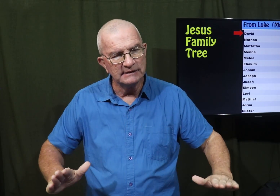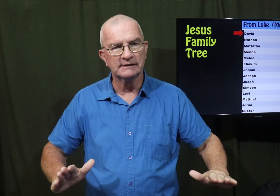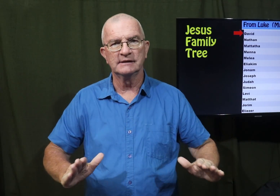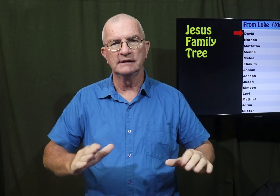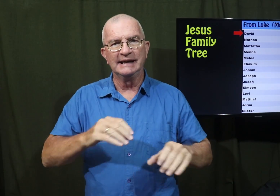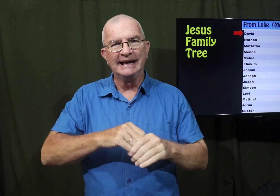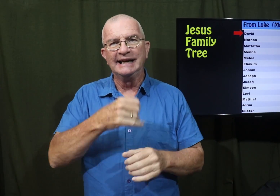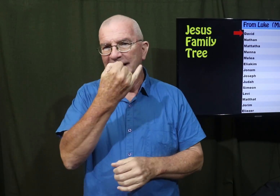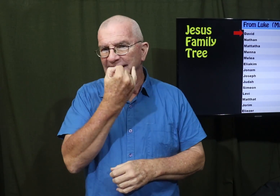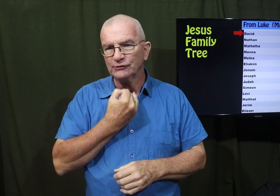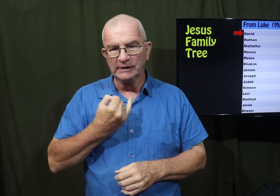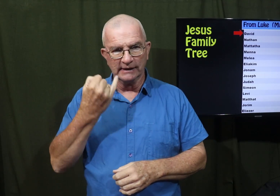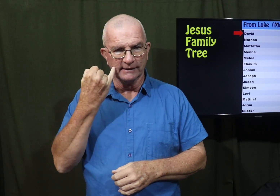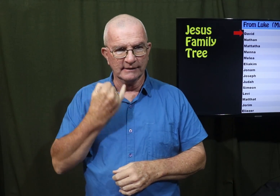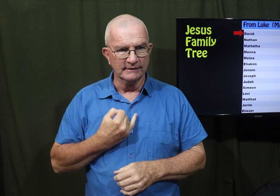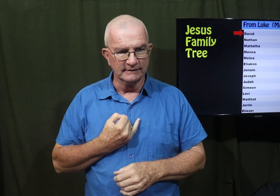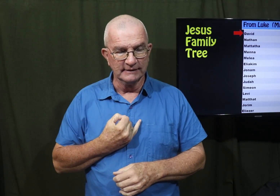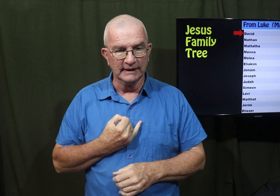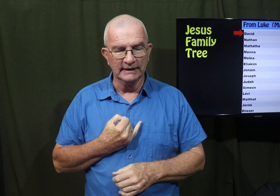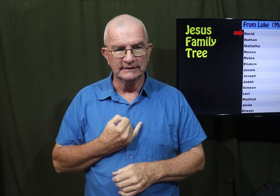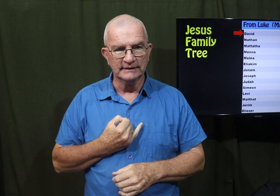in Israel. And